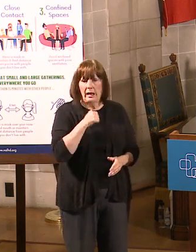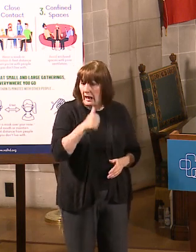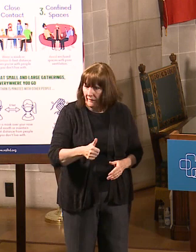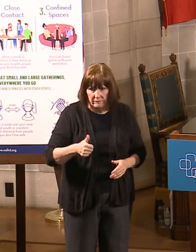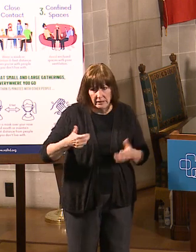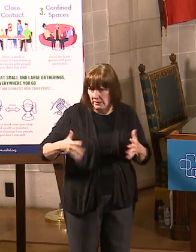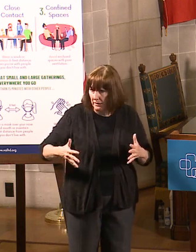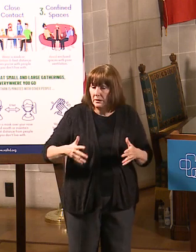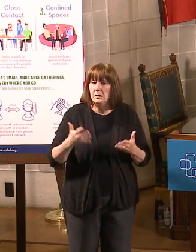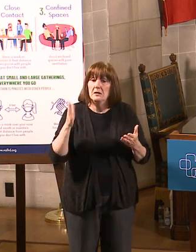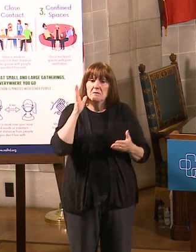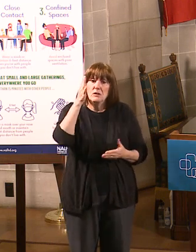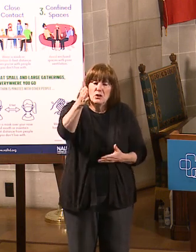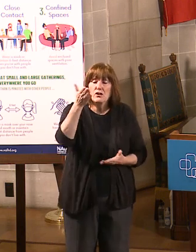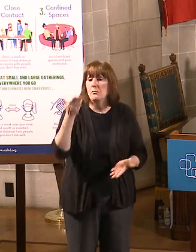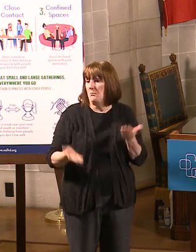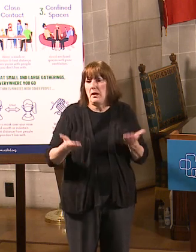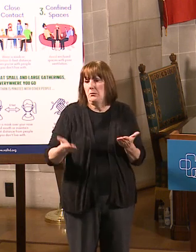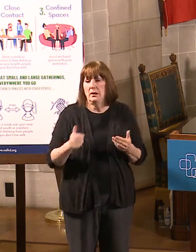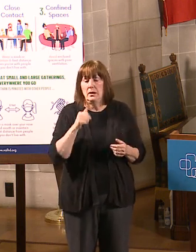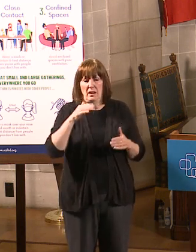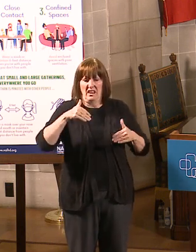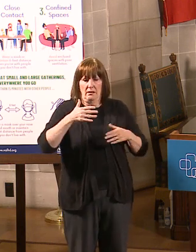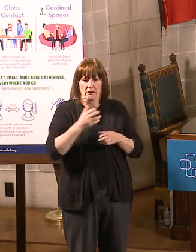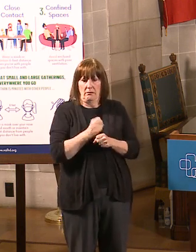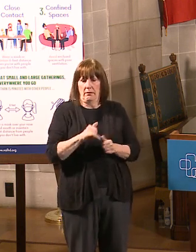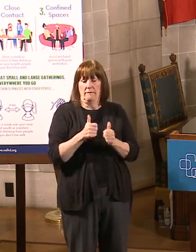haven't gotten that far yet.